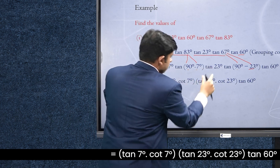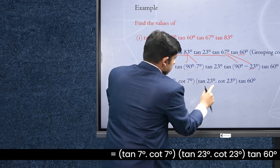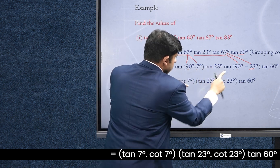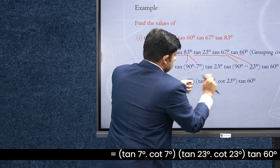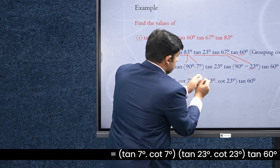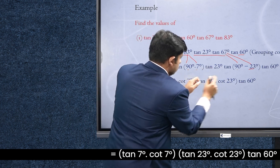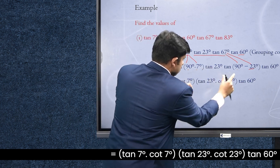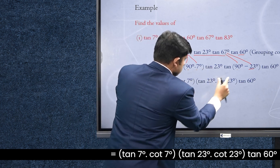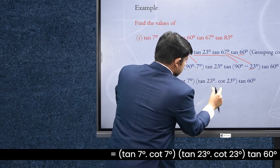23 degrees